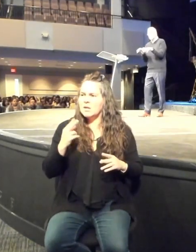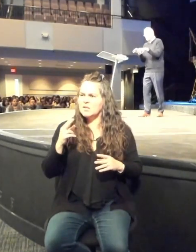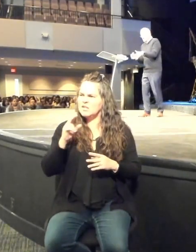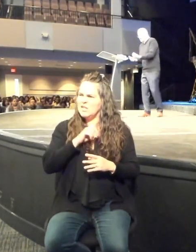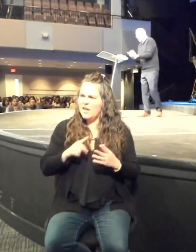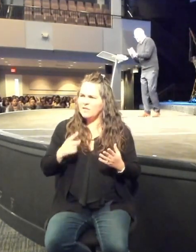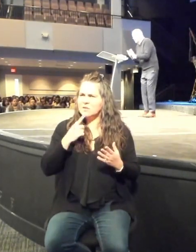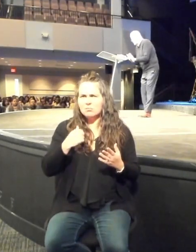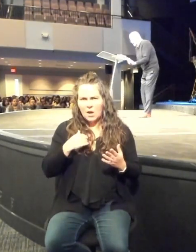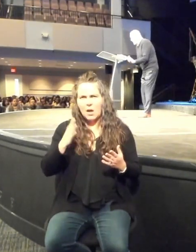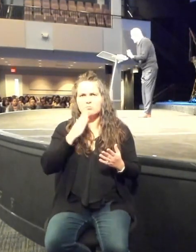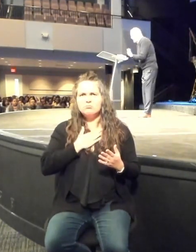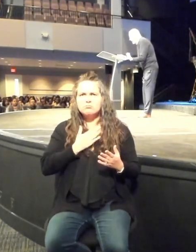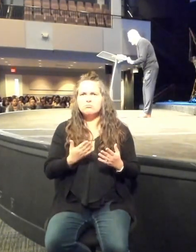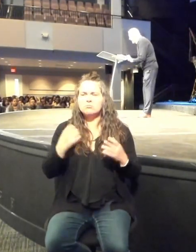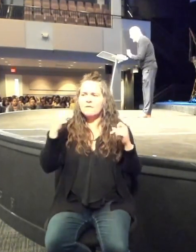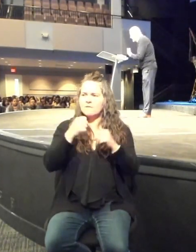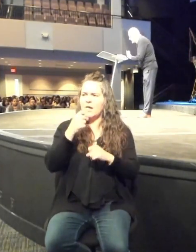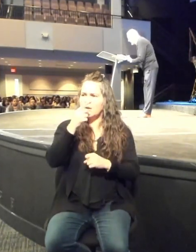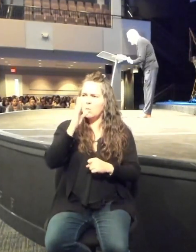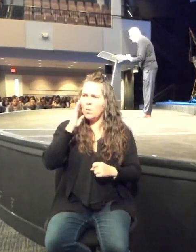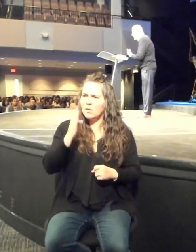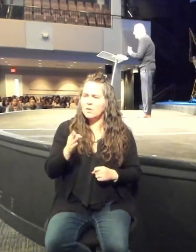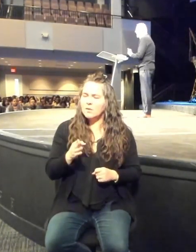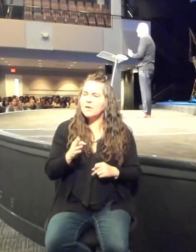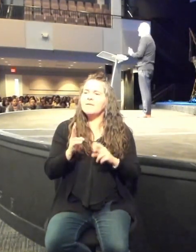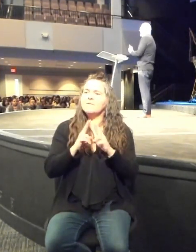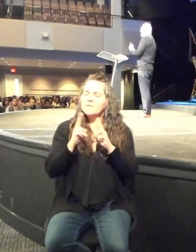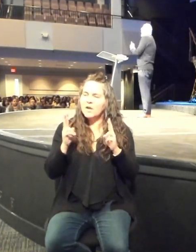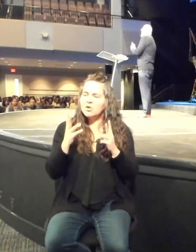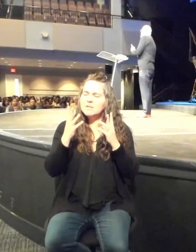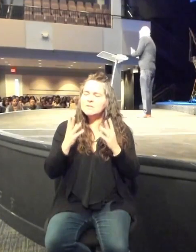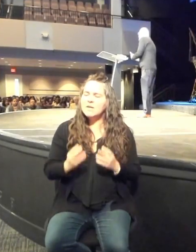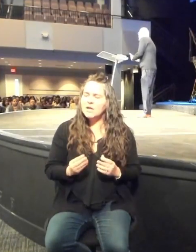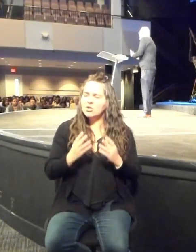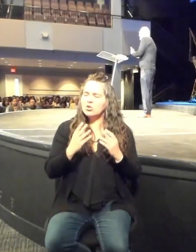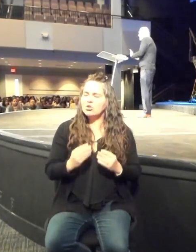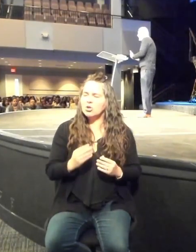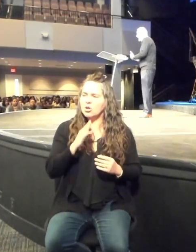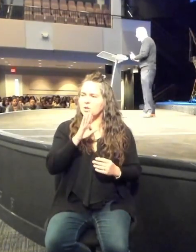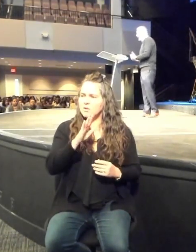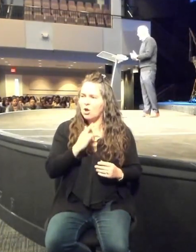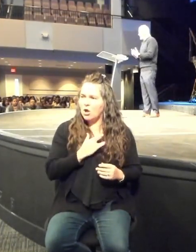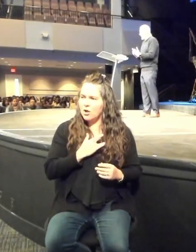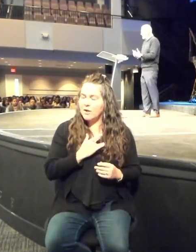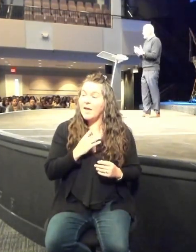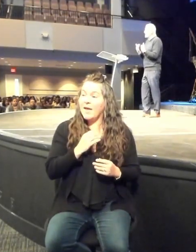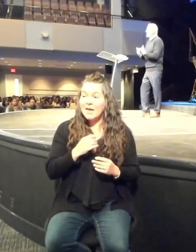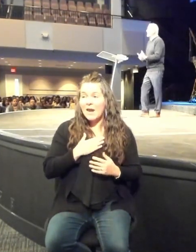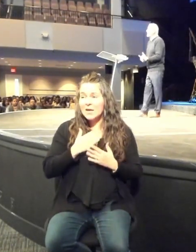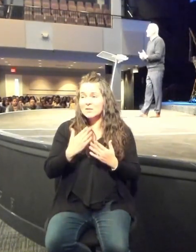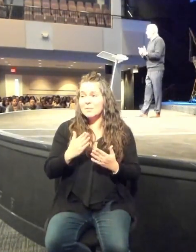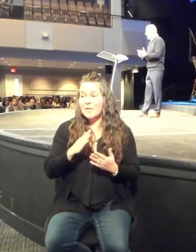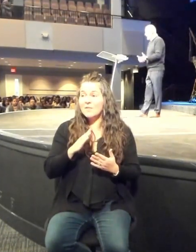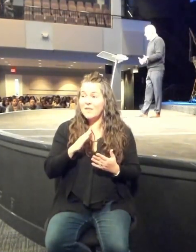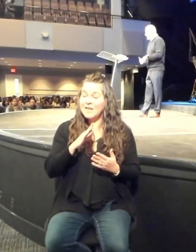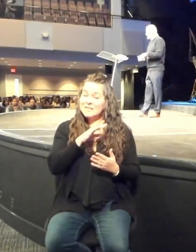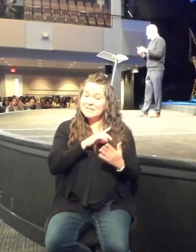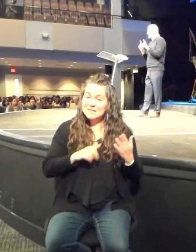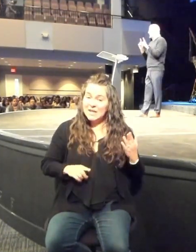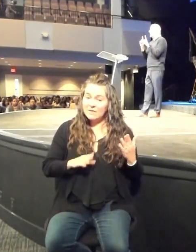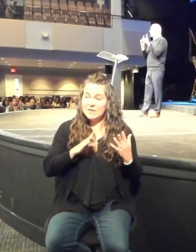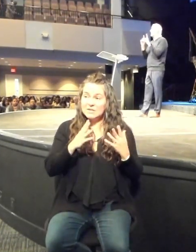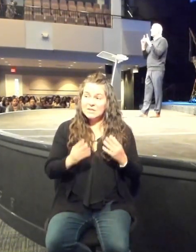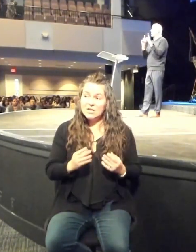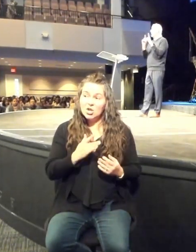he was a man who was very, very tender in heart. And I would submit to you today that David's tenderness of heart was